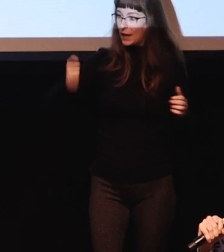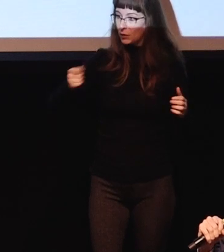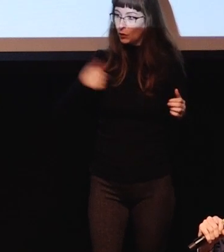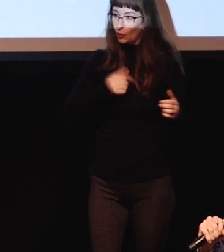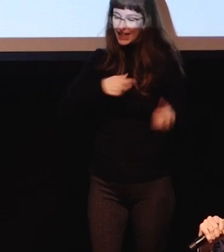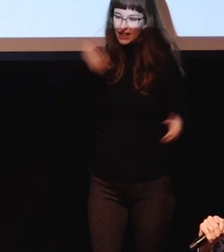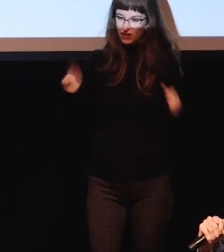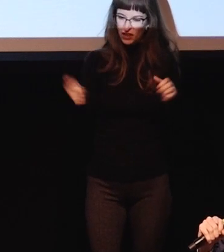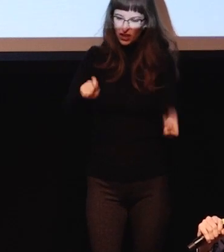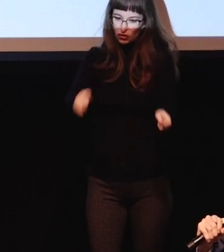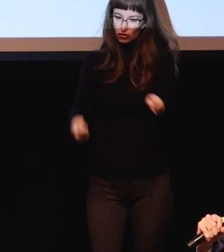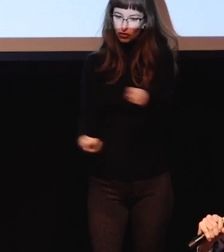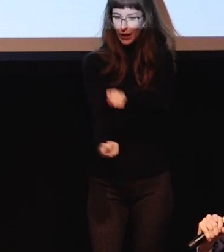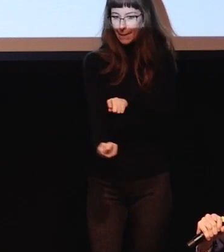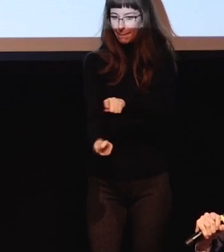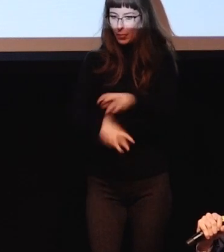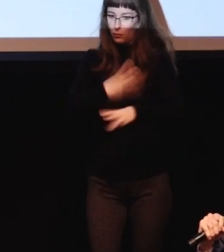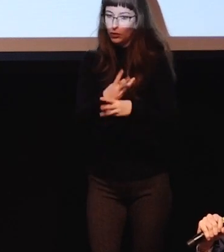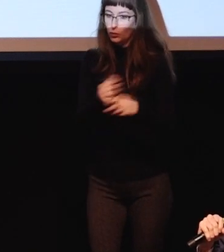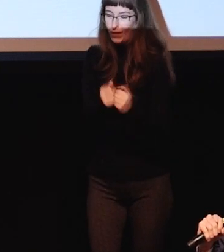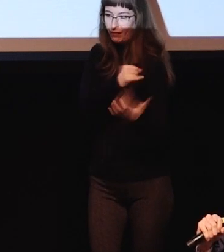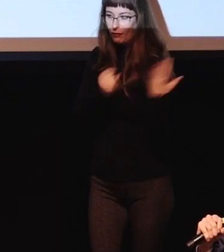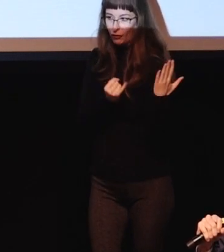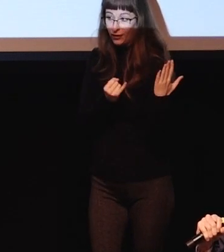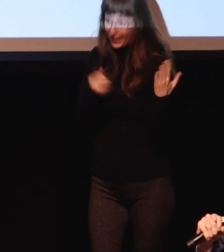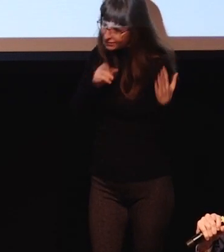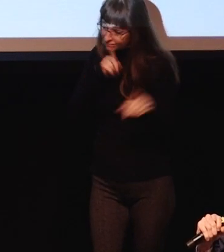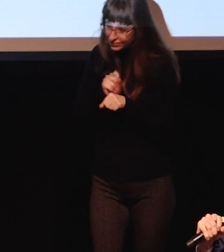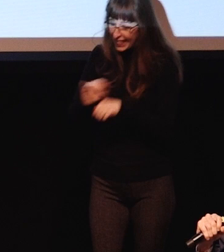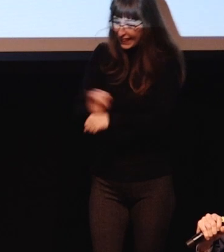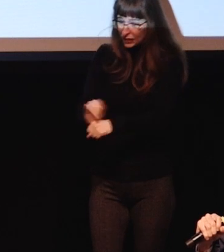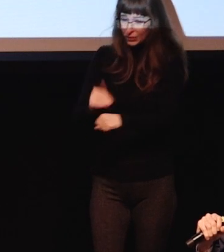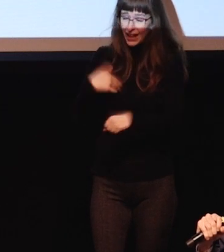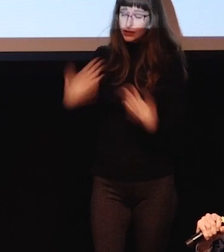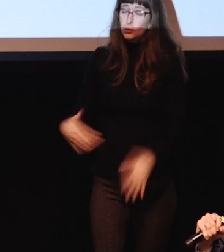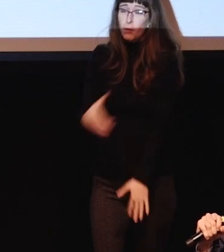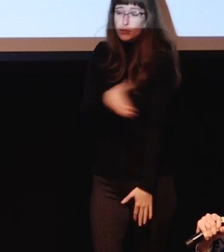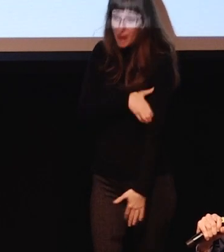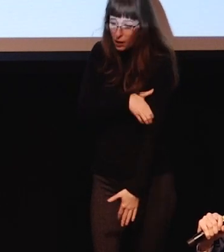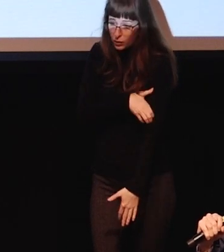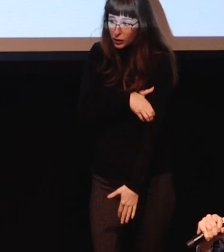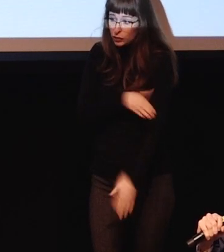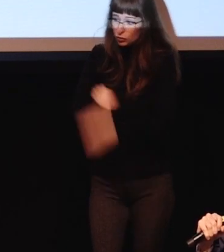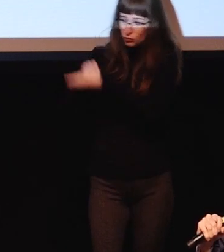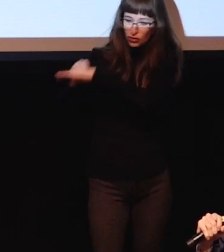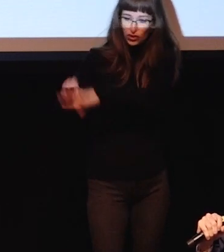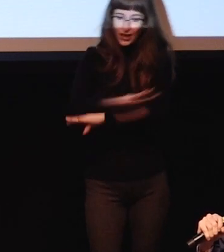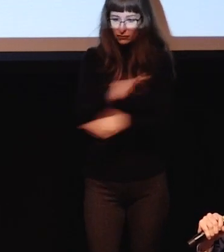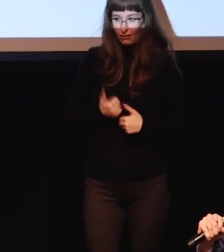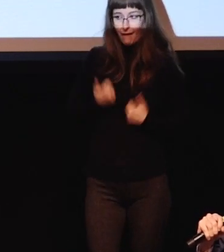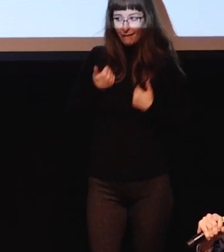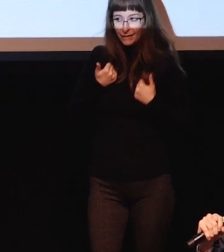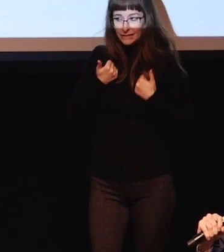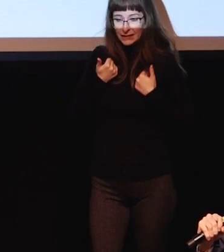wields. The industry wields incredible power to change lives in profound ways. And I